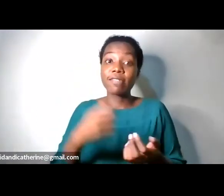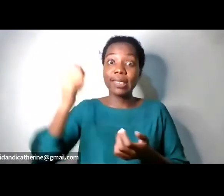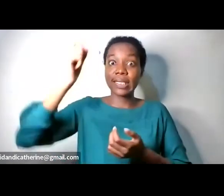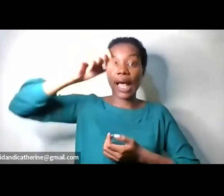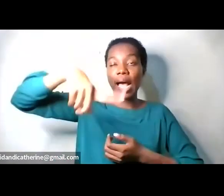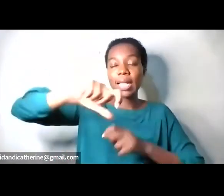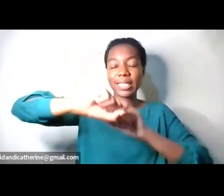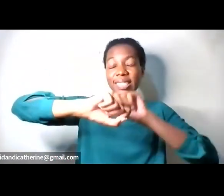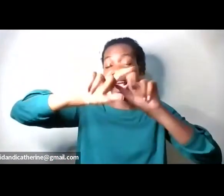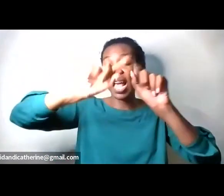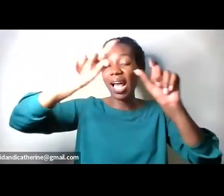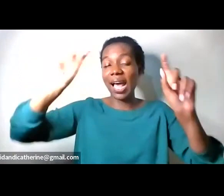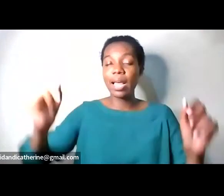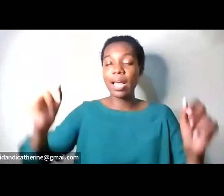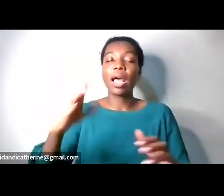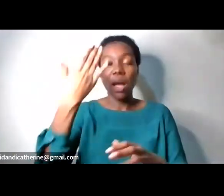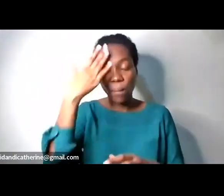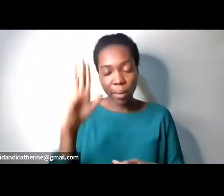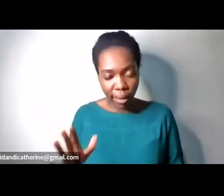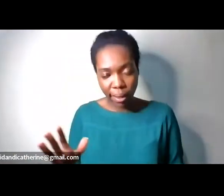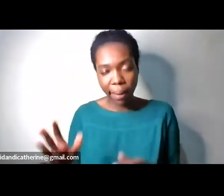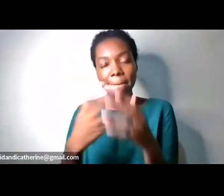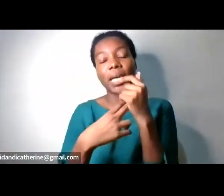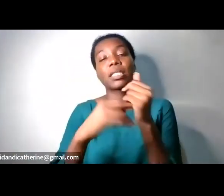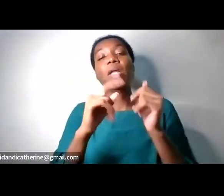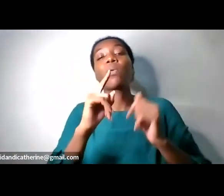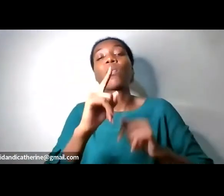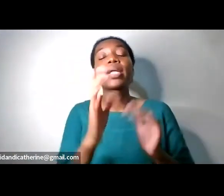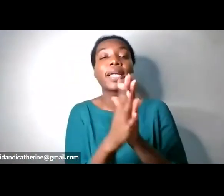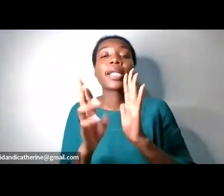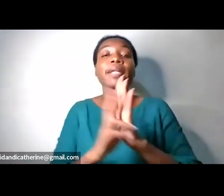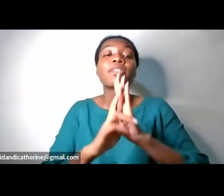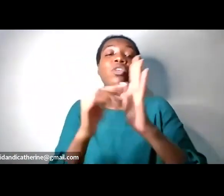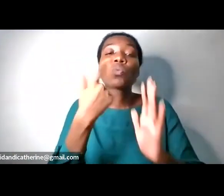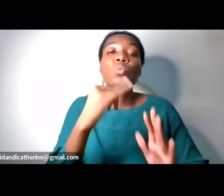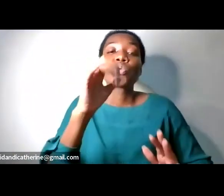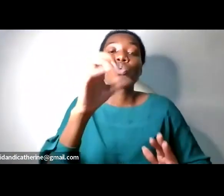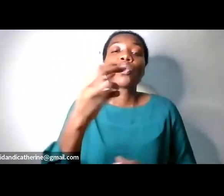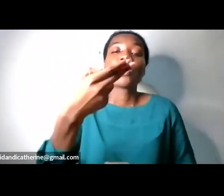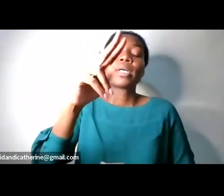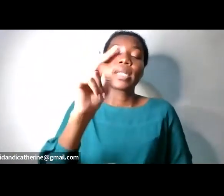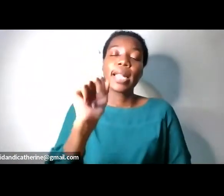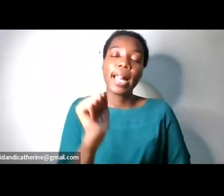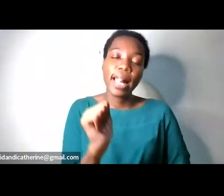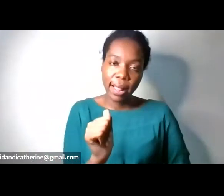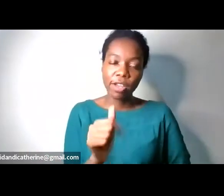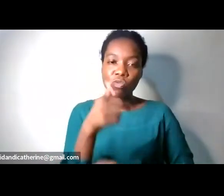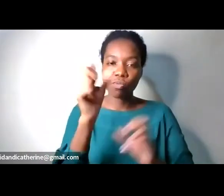is here to deliver this, and the representative is Jonah Tomno. Jonah, if you can come on.